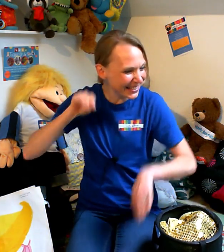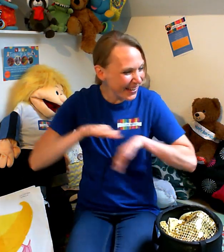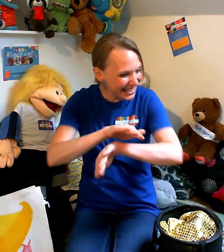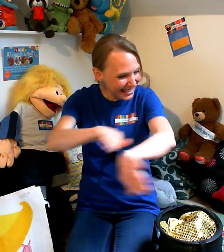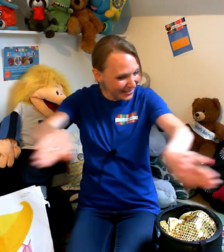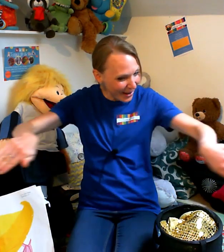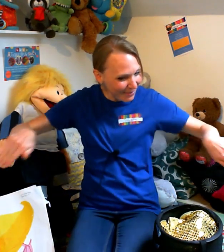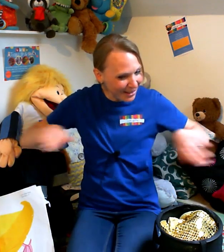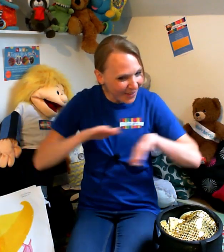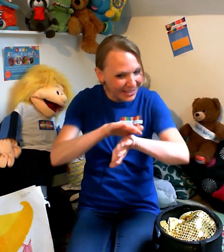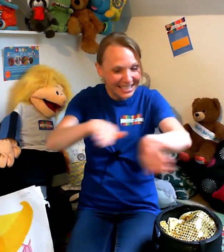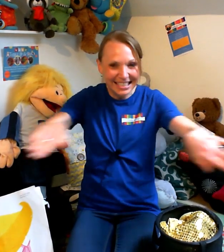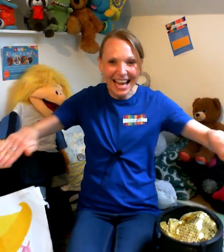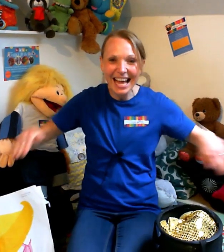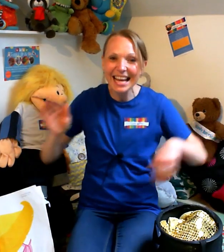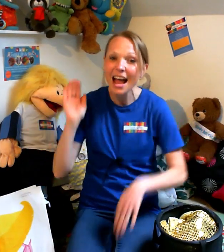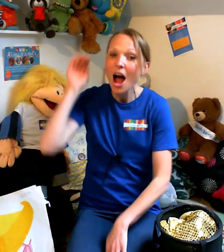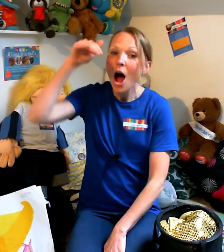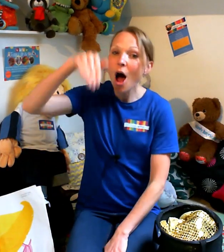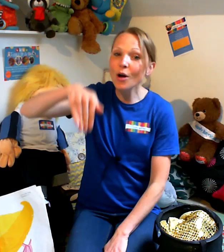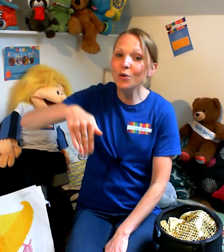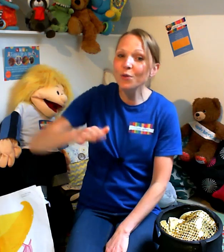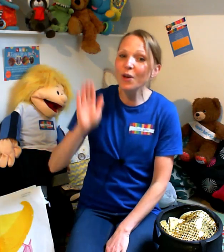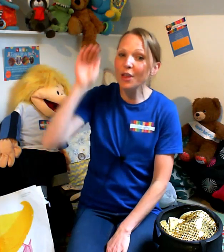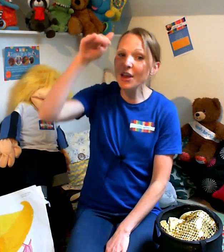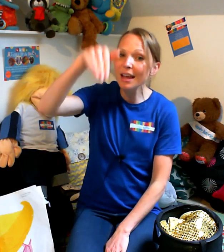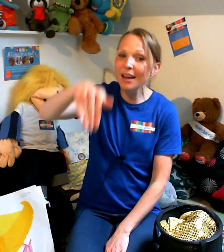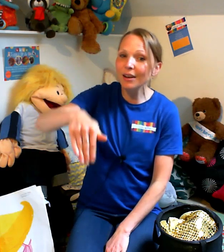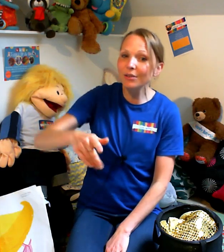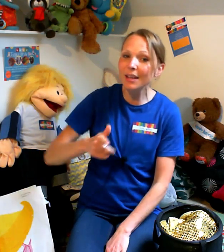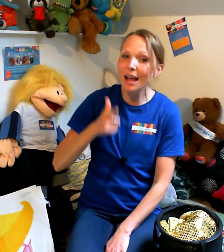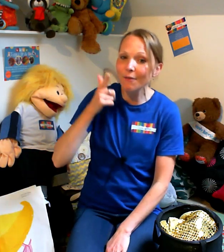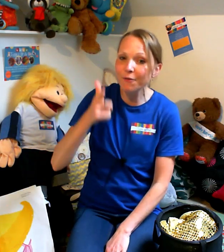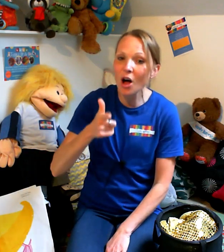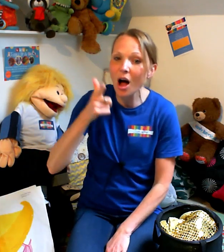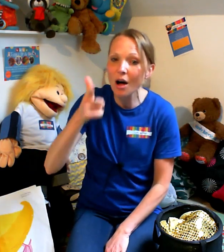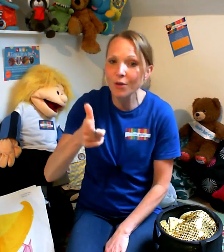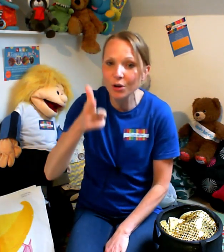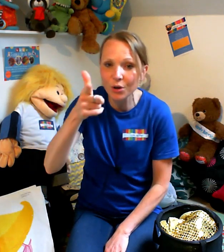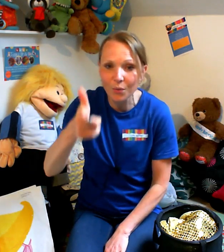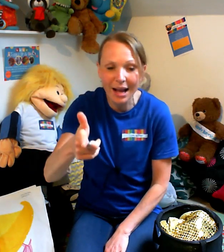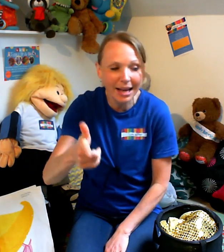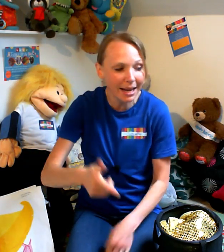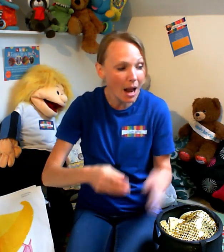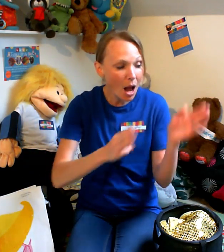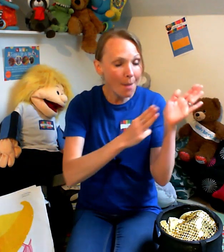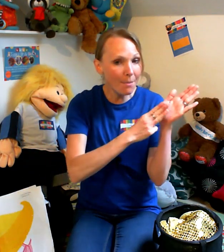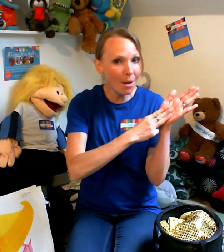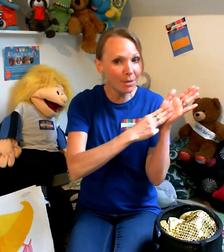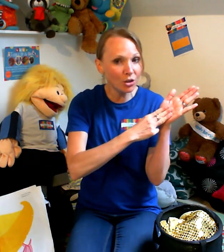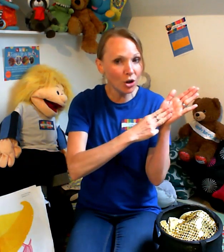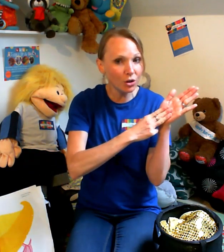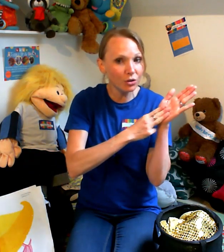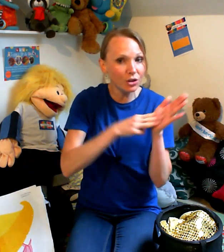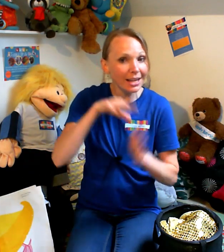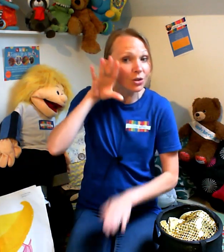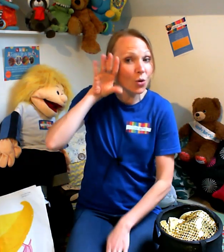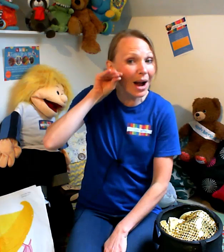went swimming one day, over the hills and far away. Mummy duck said quack,